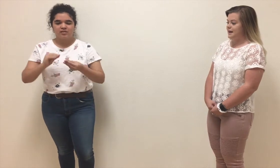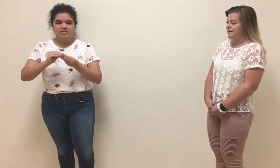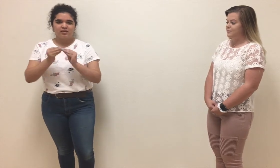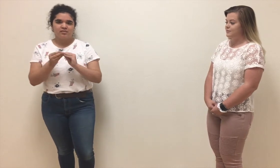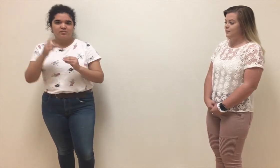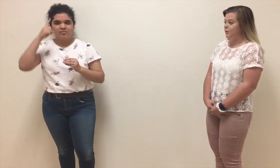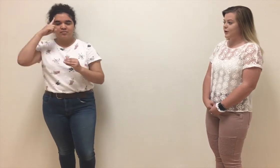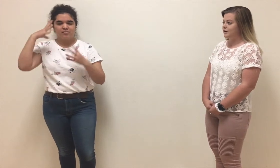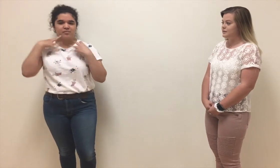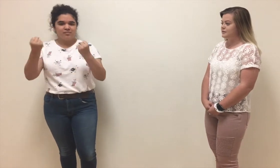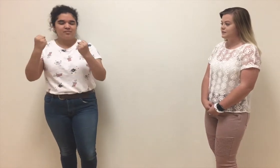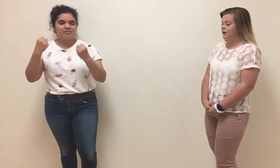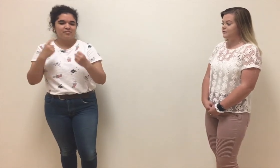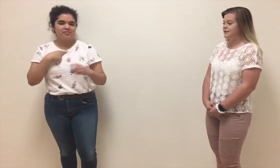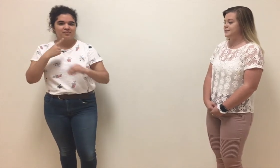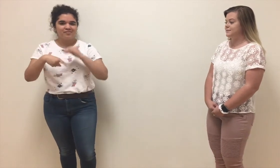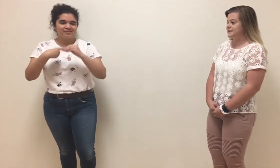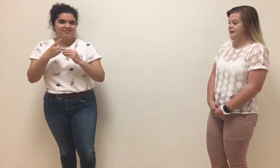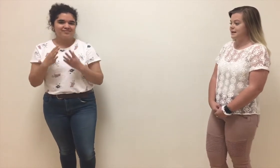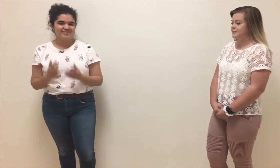became more confident in my signing.